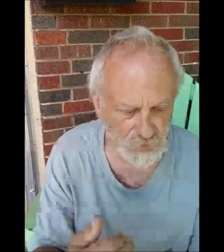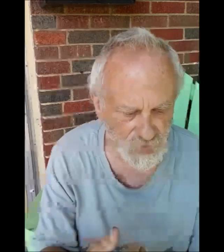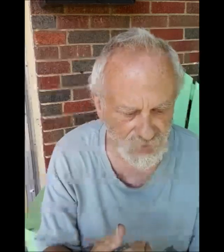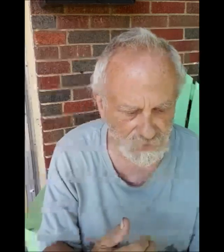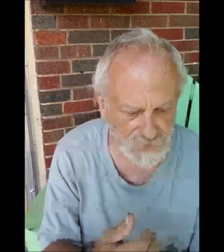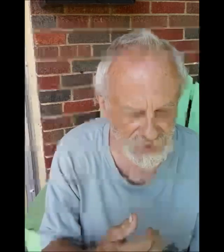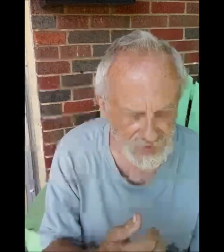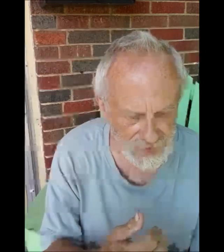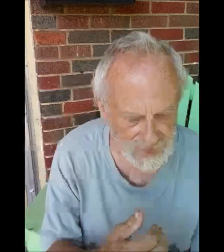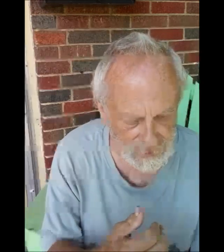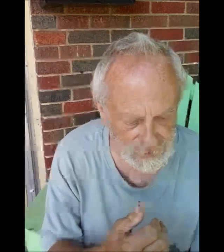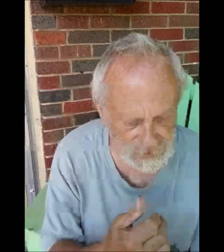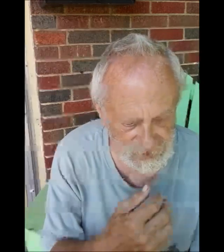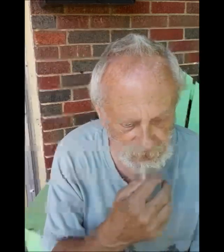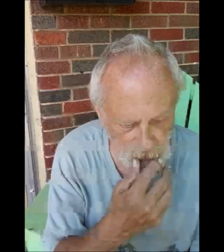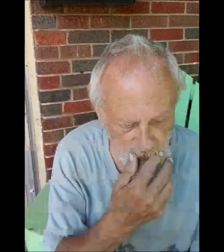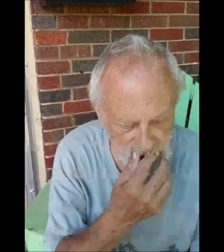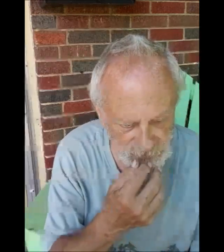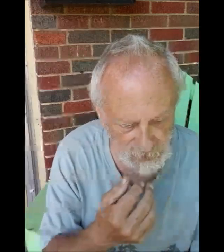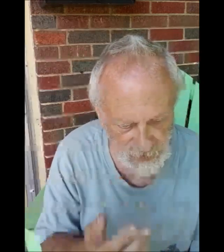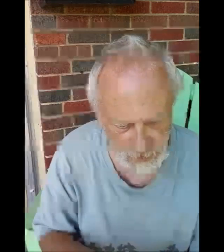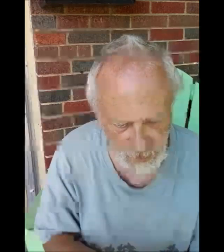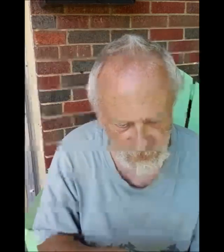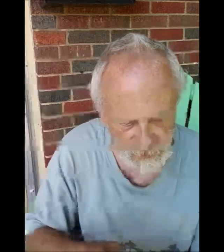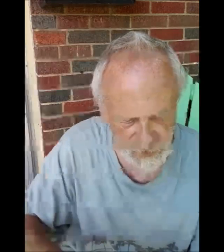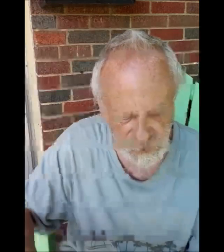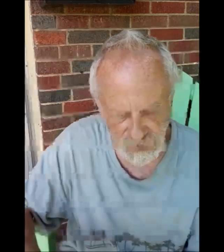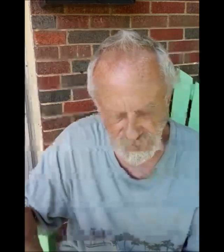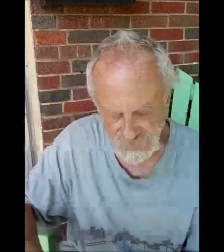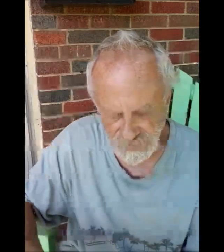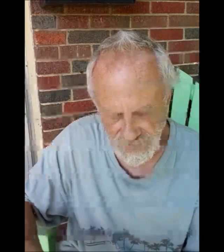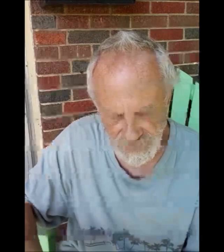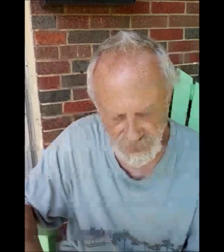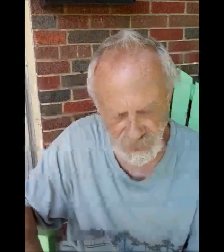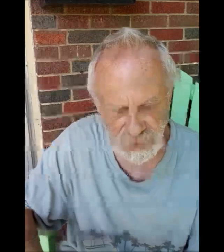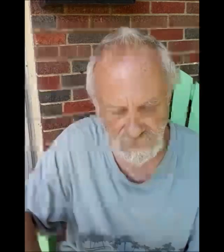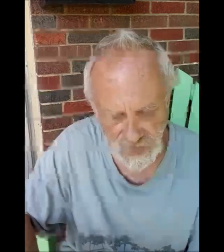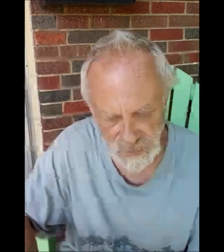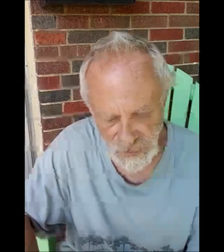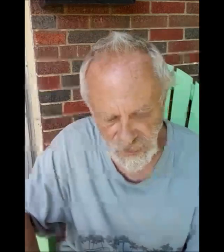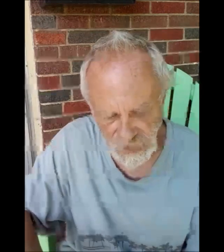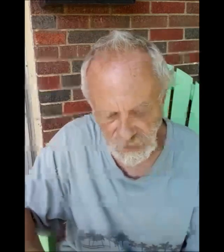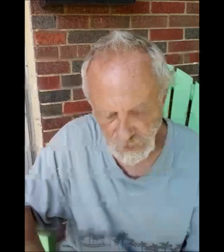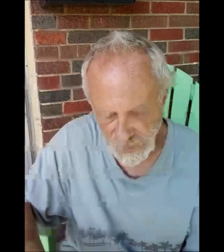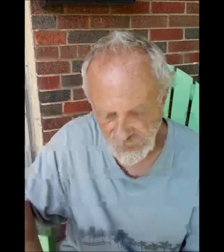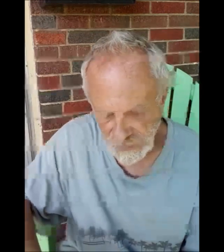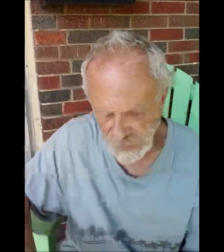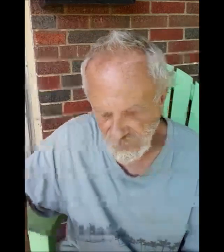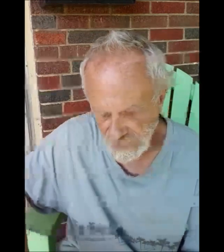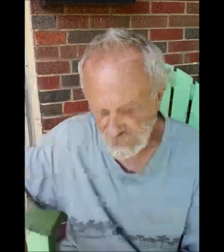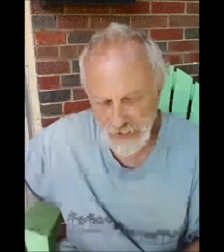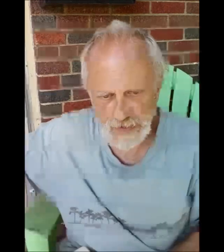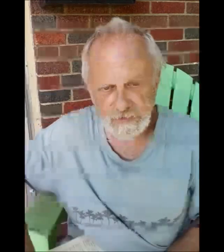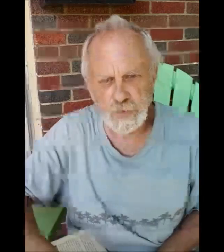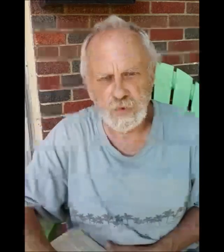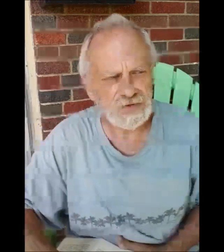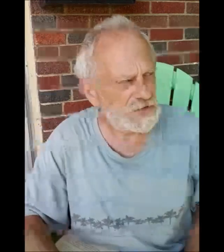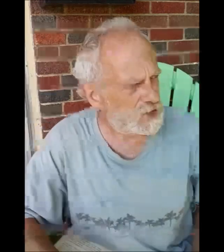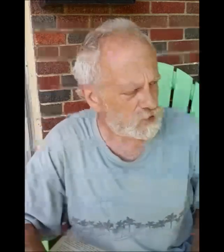right. So there, sure enough, is a picture of a two-legged man riding the body of a horse, which